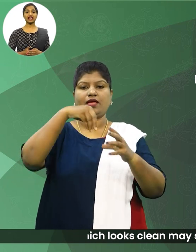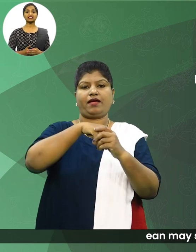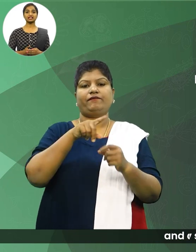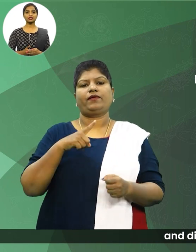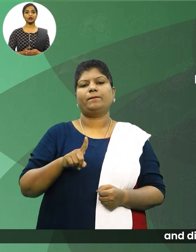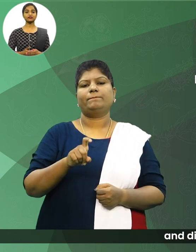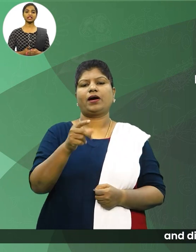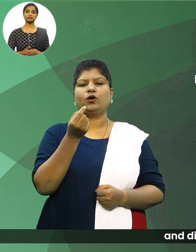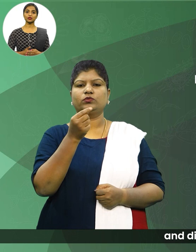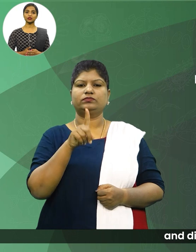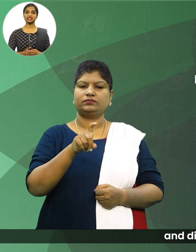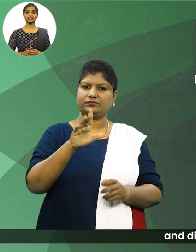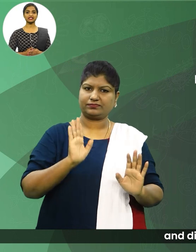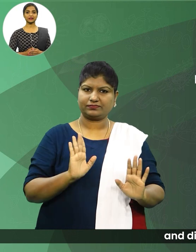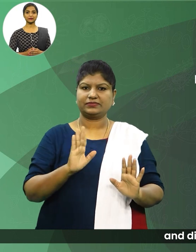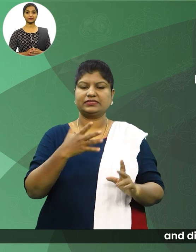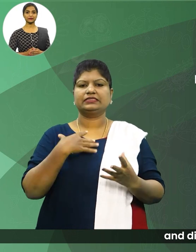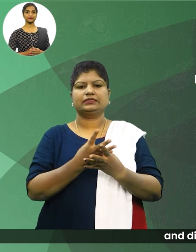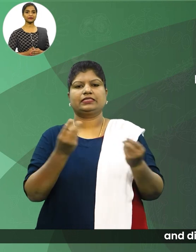and dissolved impurities.